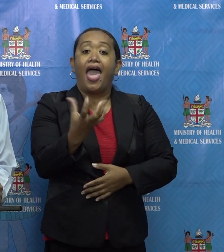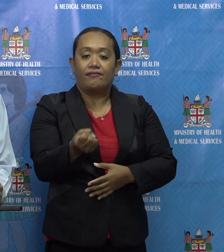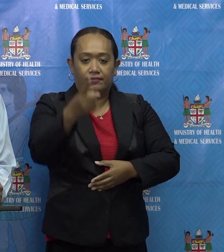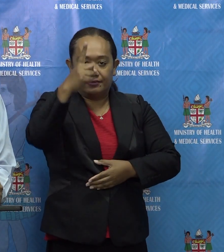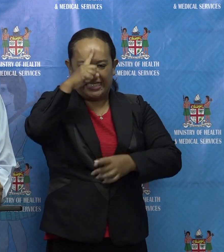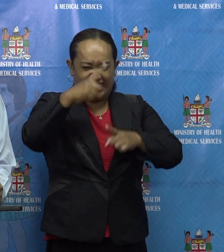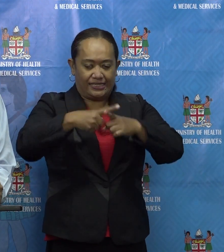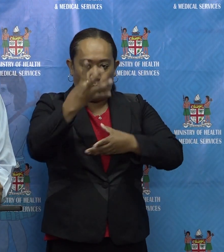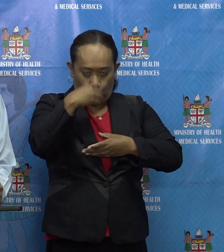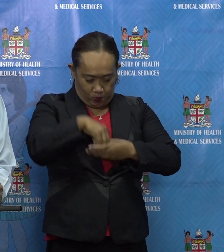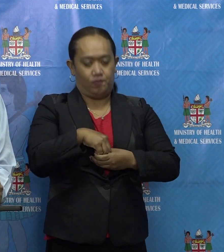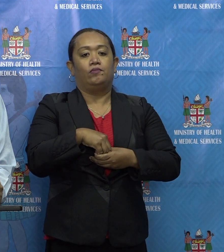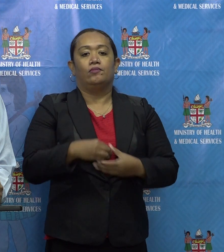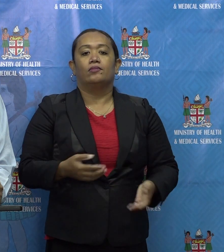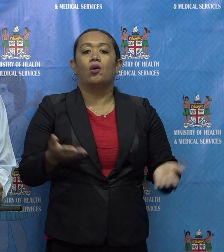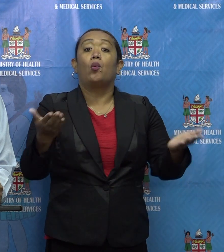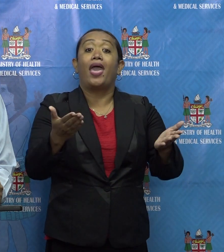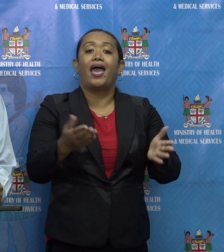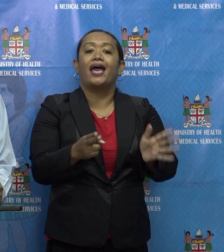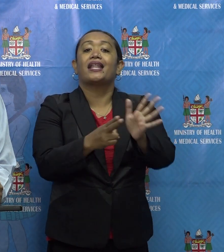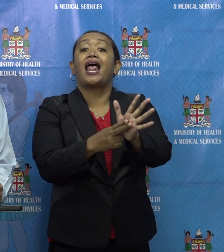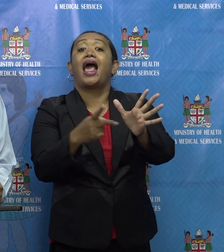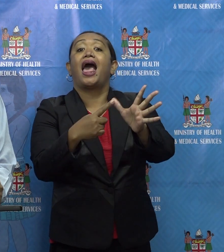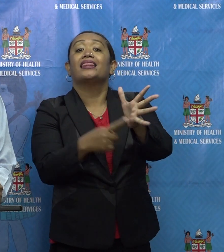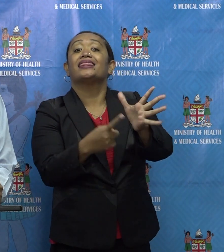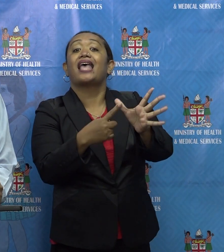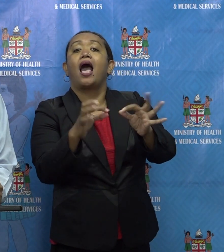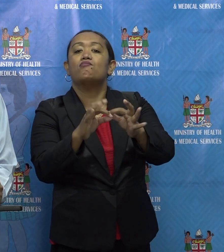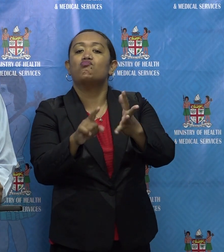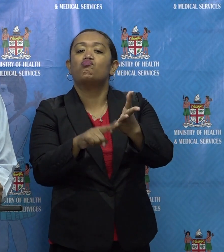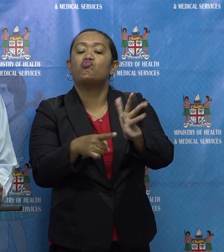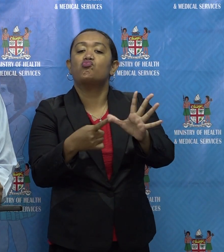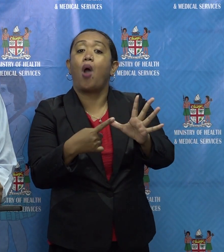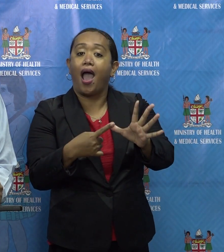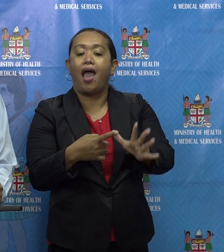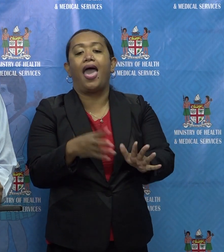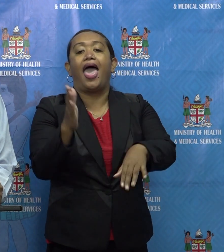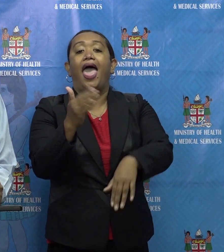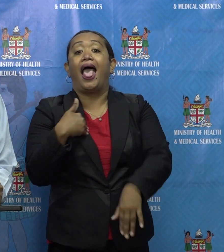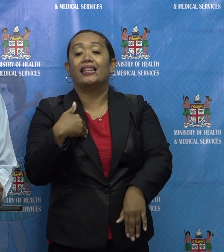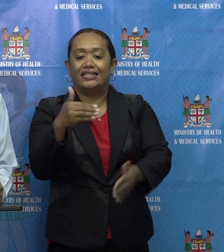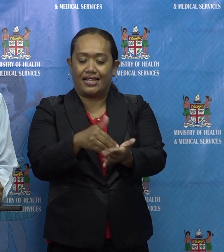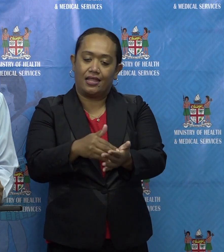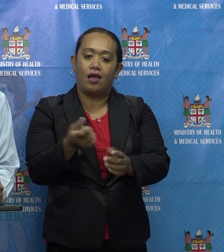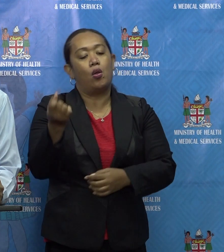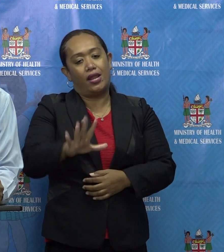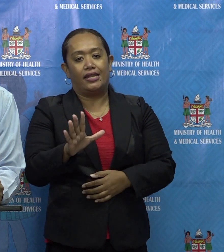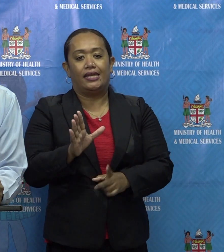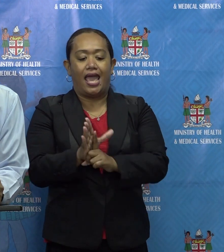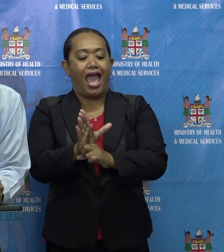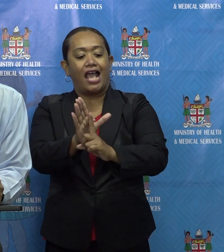Center. He and his household contacts are being taken into isolation.